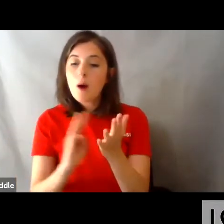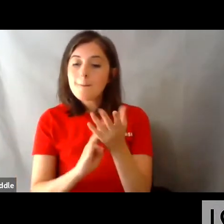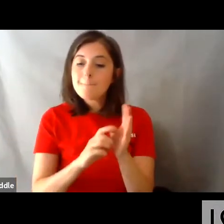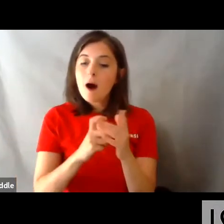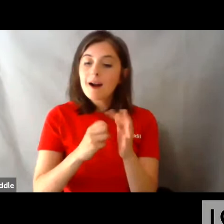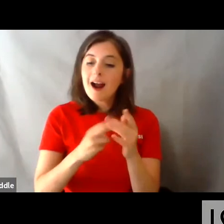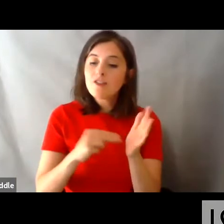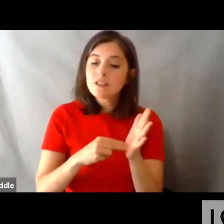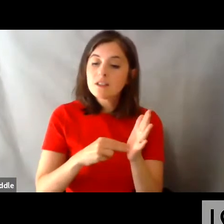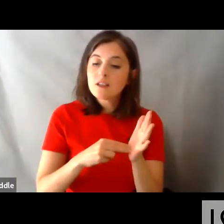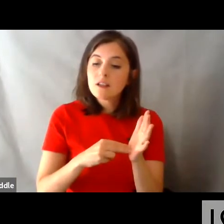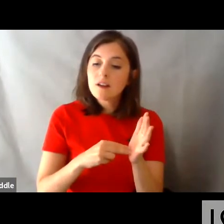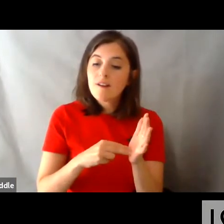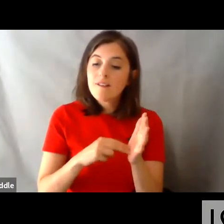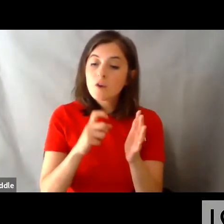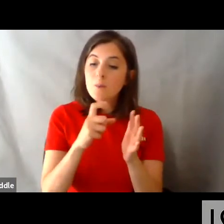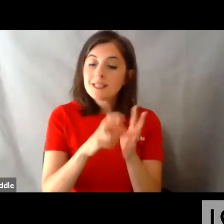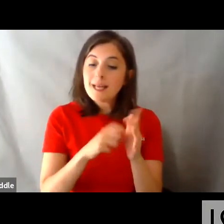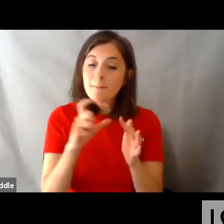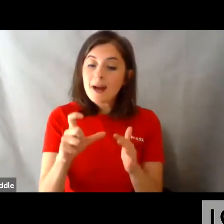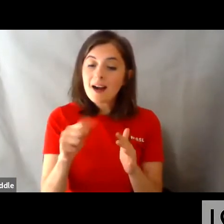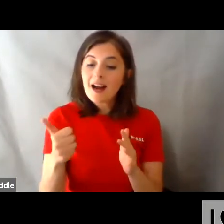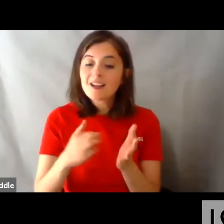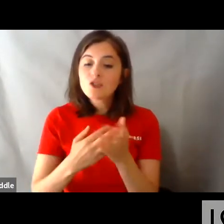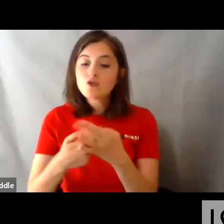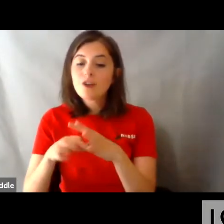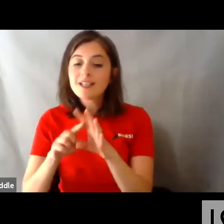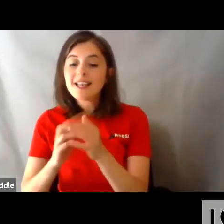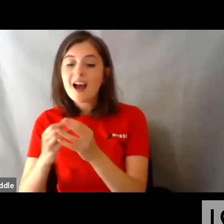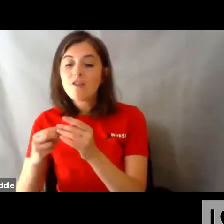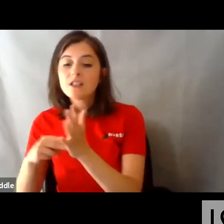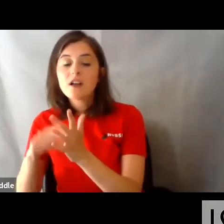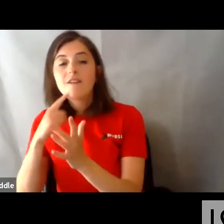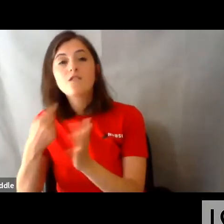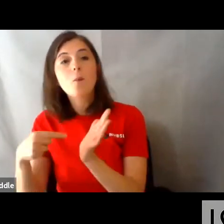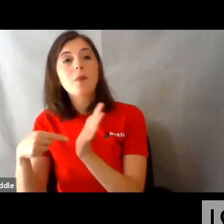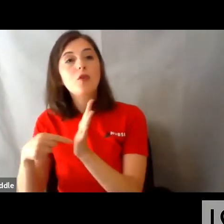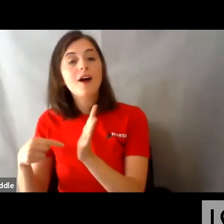commissioners, and we'll end with 2 more poems from the brilliant Debbie and Paula.